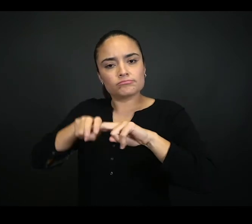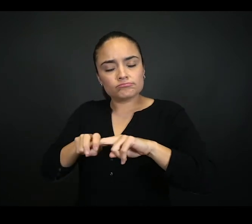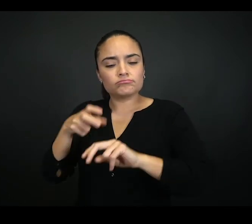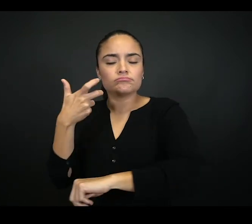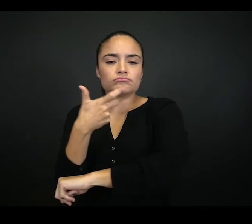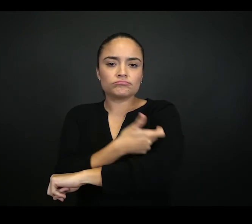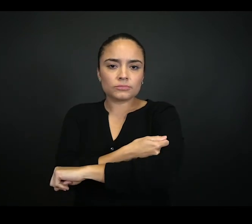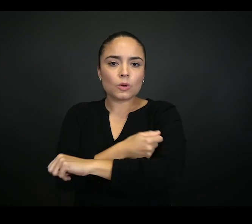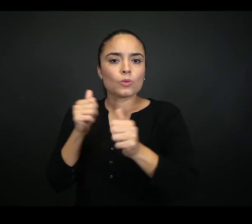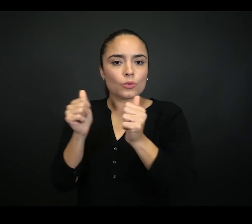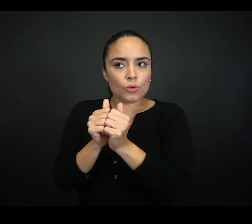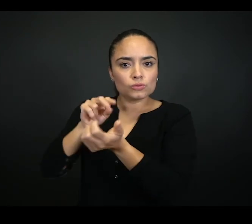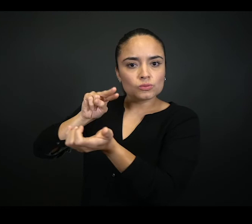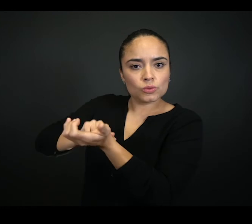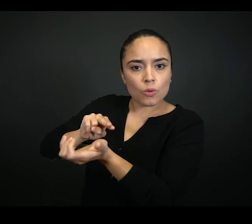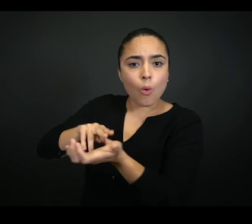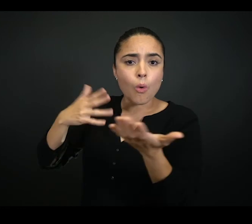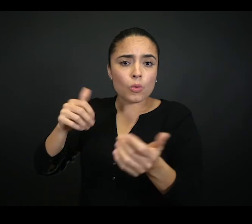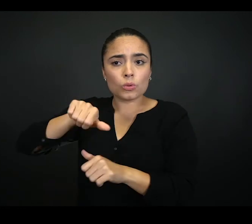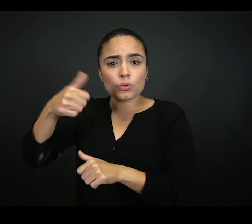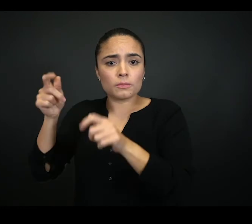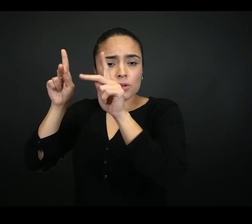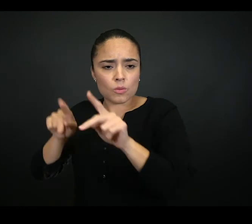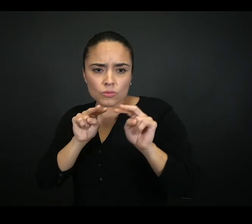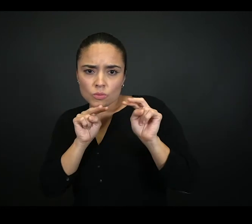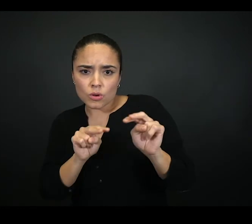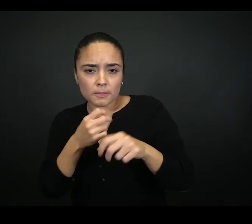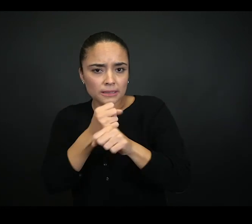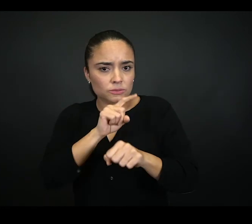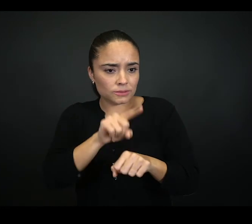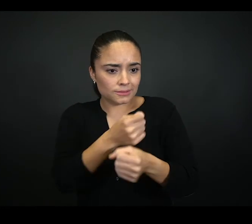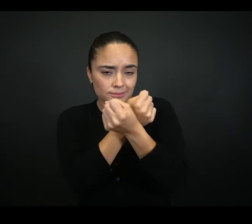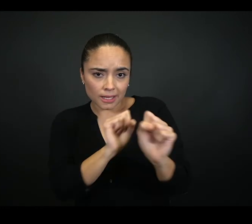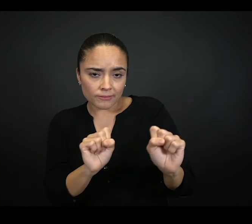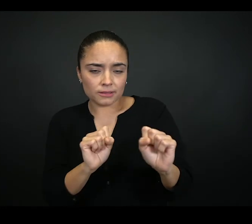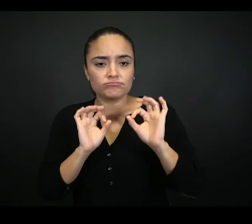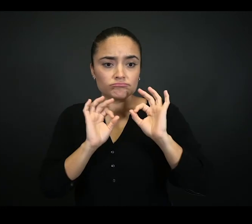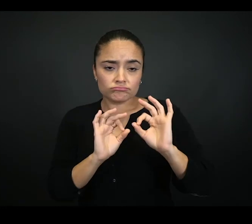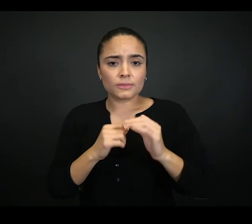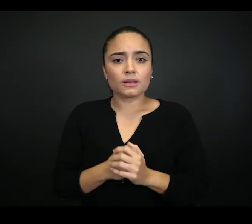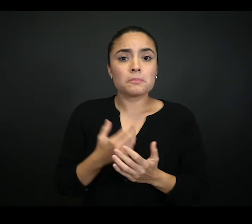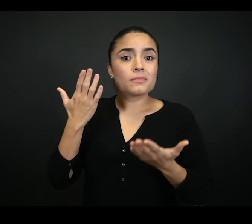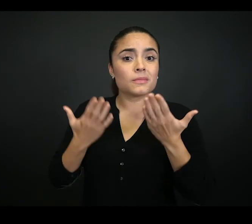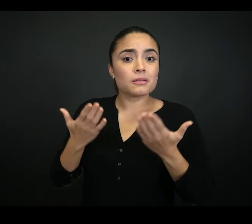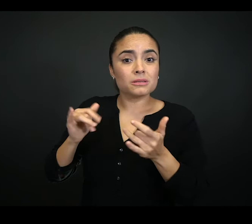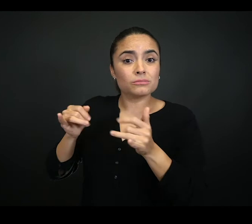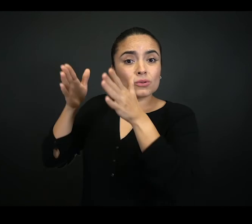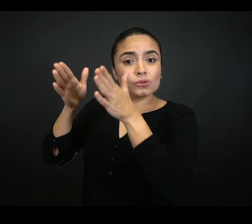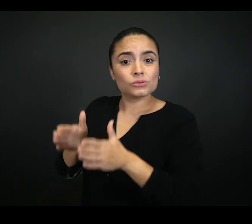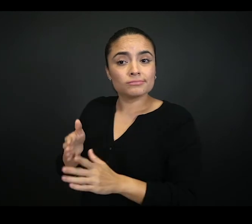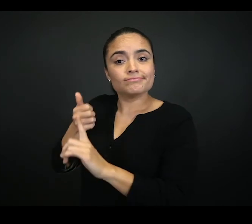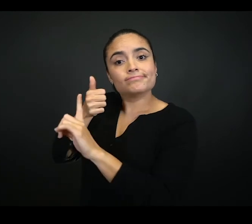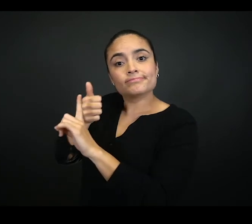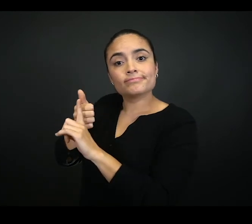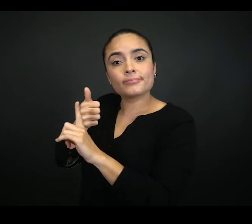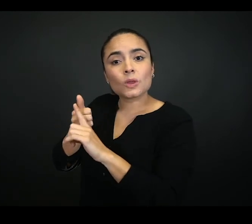drugs there if they don't have somebody to watch them or they're not living somewhere where it's safe for them, so that somebody can intervene. We